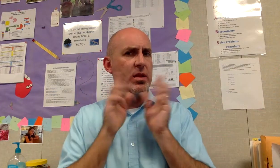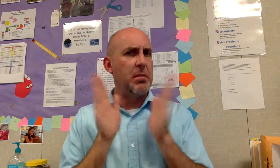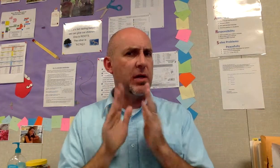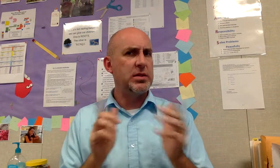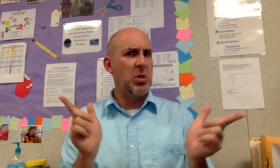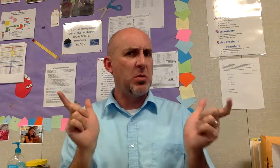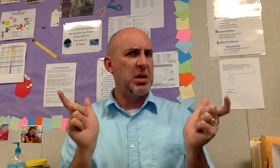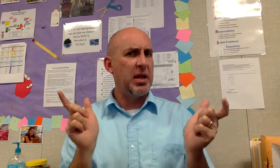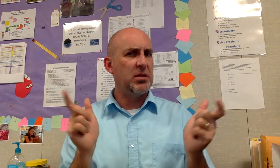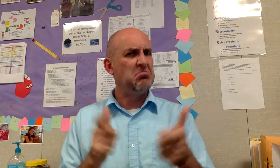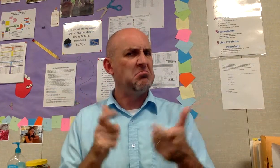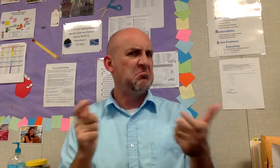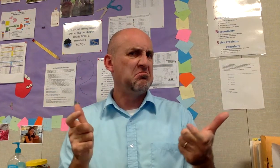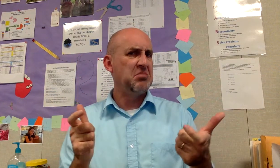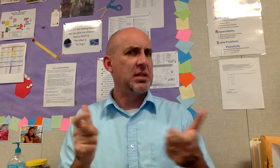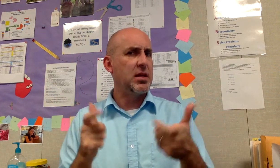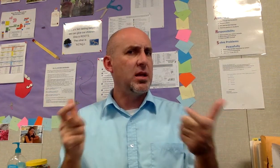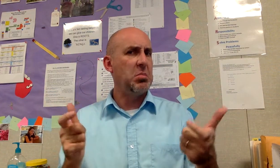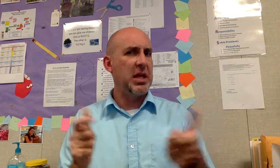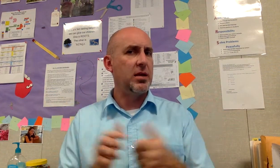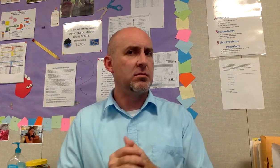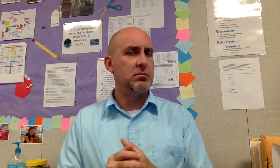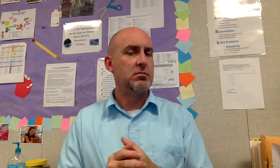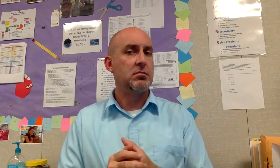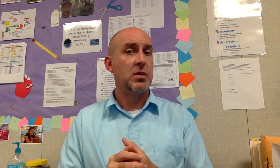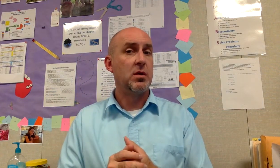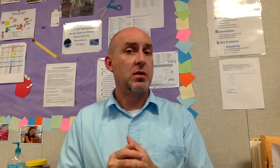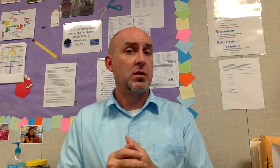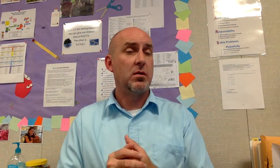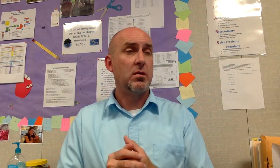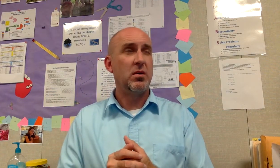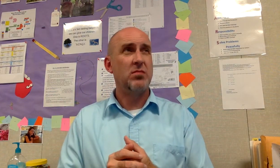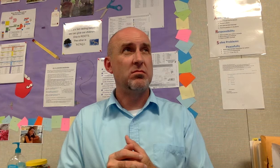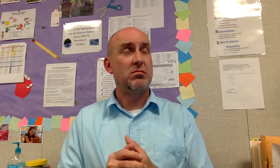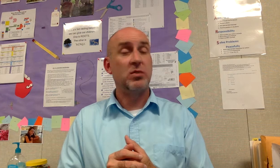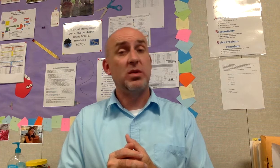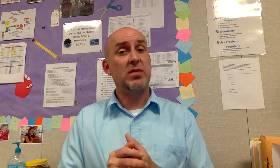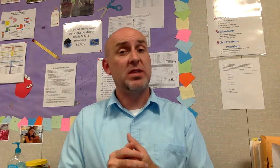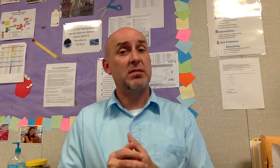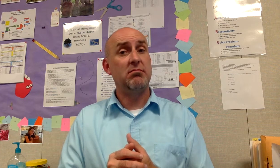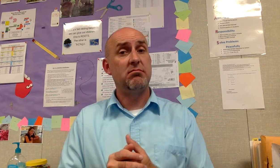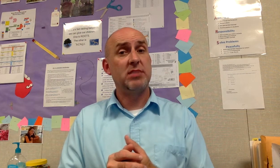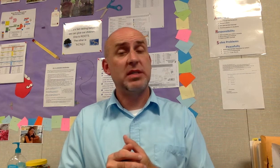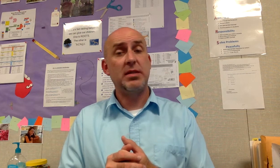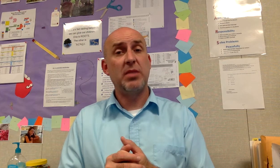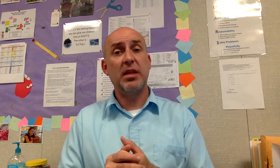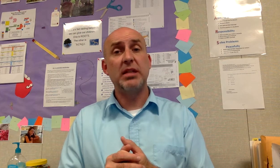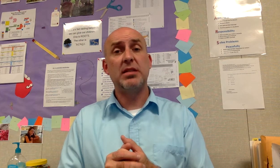mouth small. It'd be like, yeah, it's kind of big. Or you could even say something like, it's not